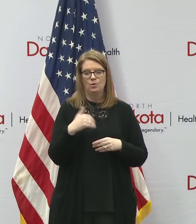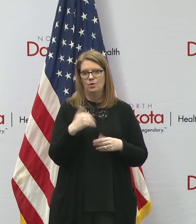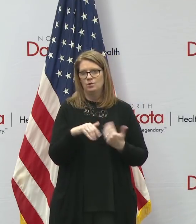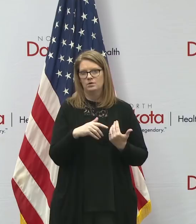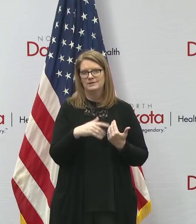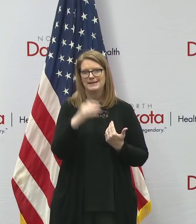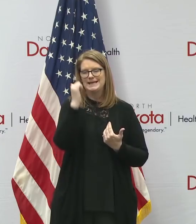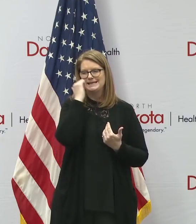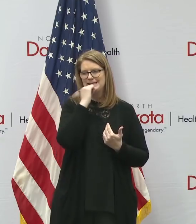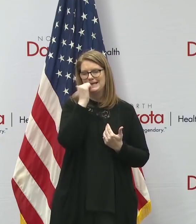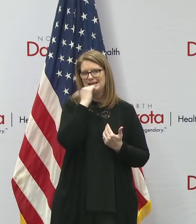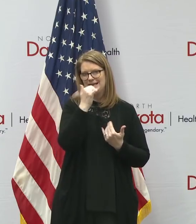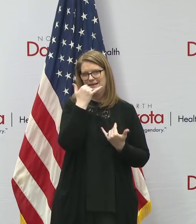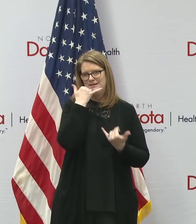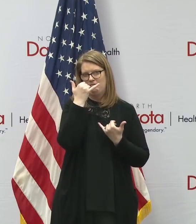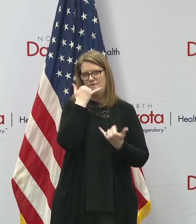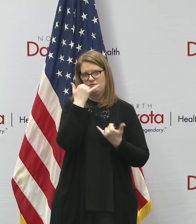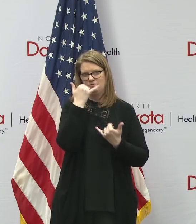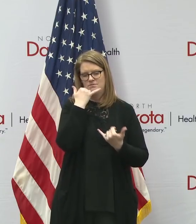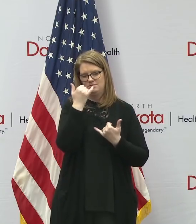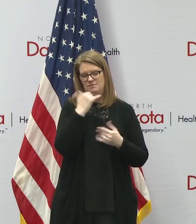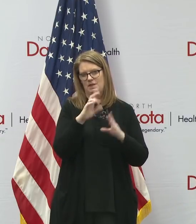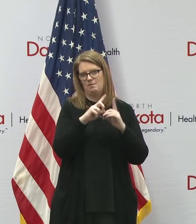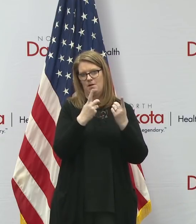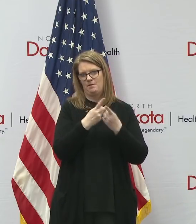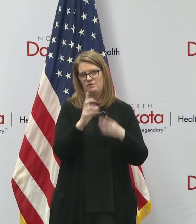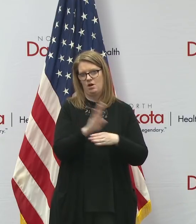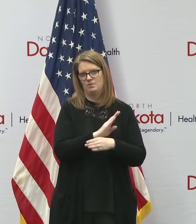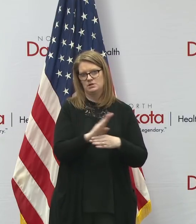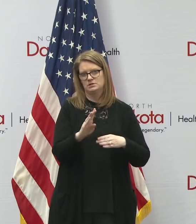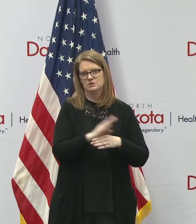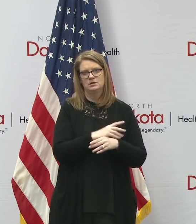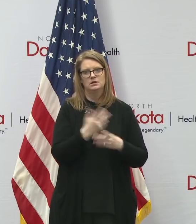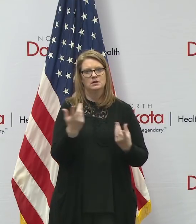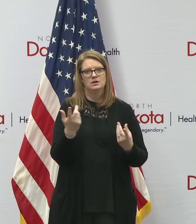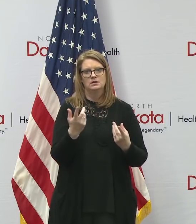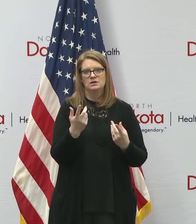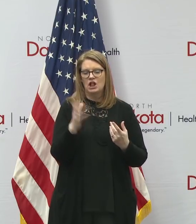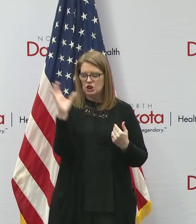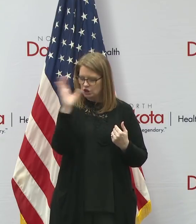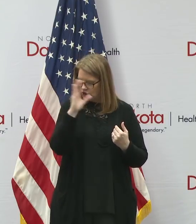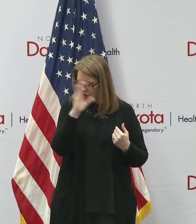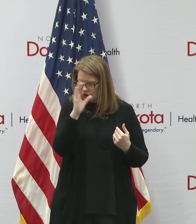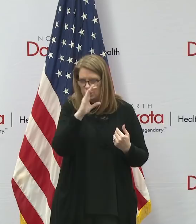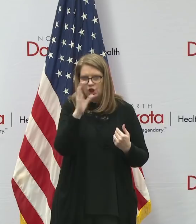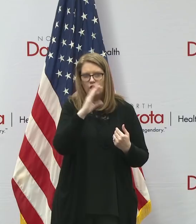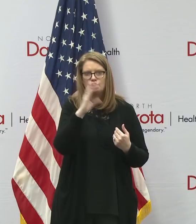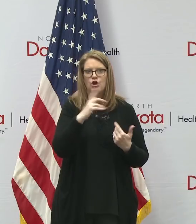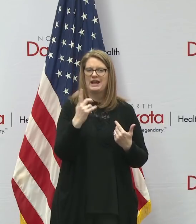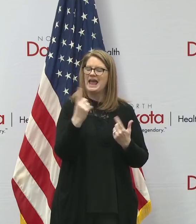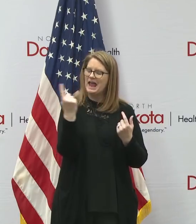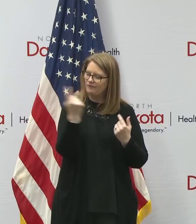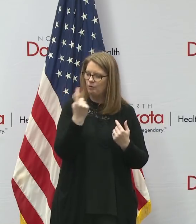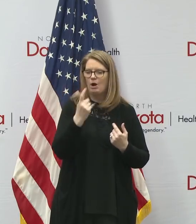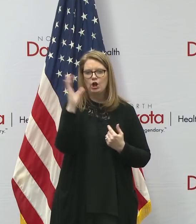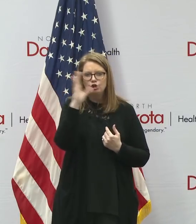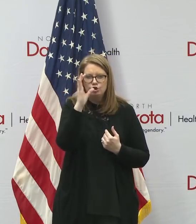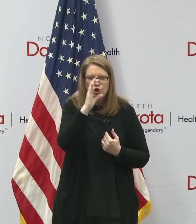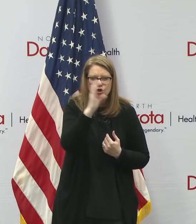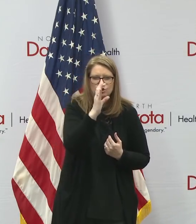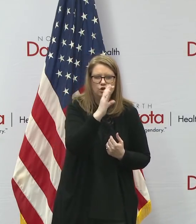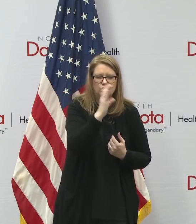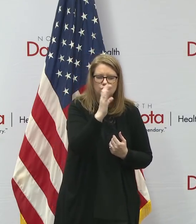daily conversations with the Department of Commerce, turning over every stone, shaking every tree, trying to find